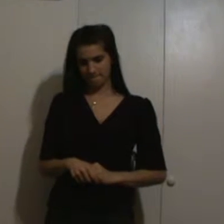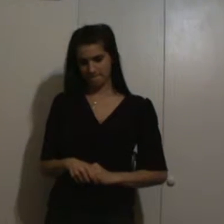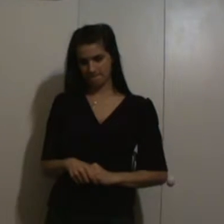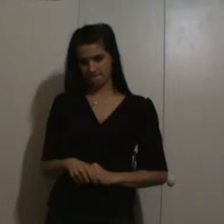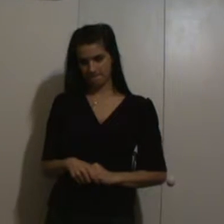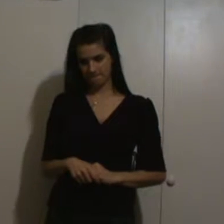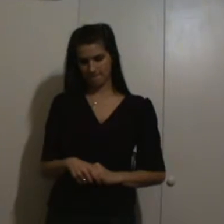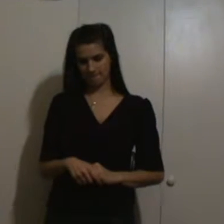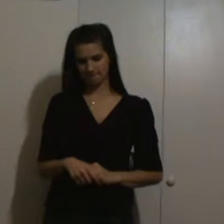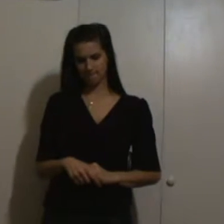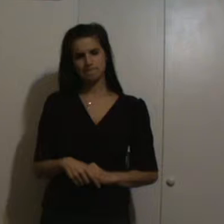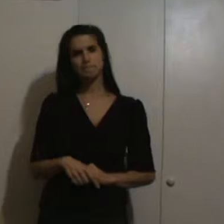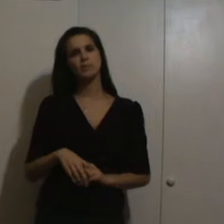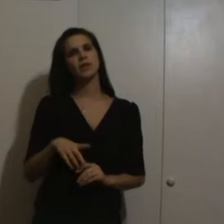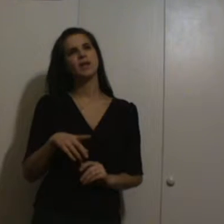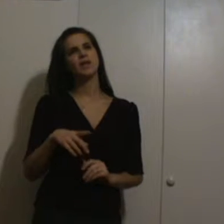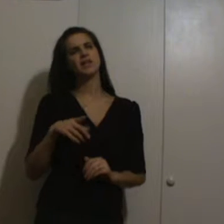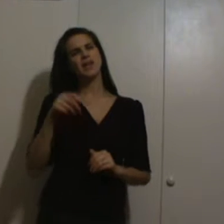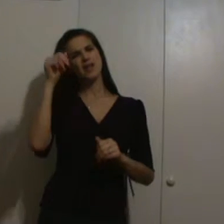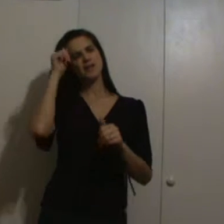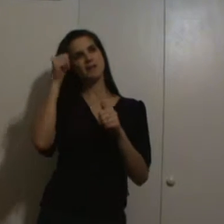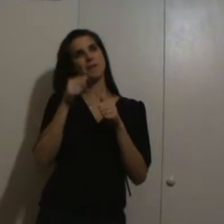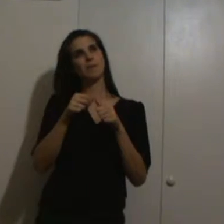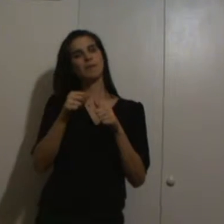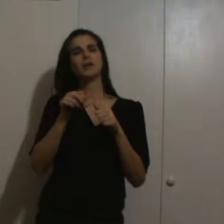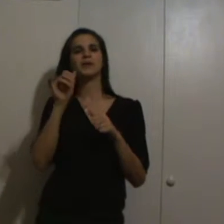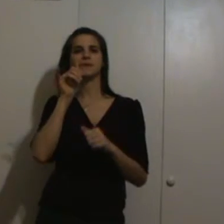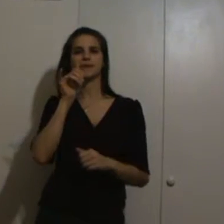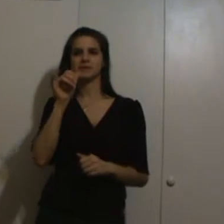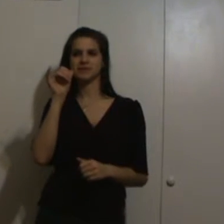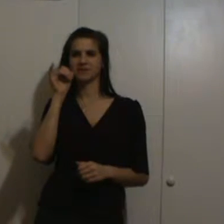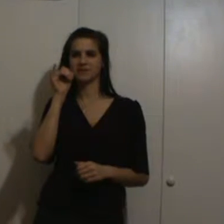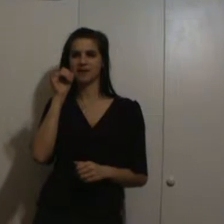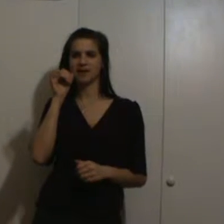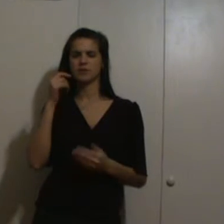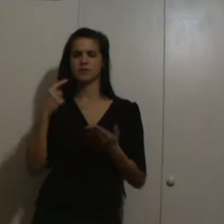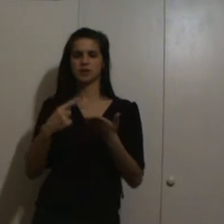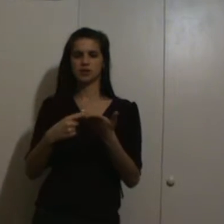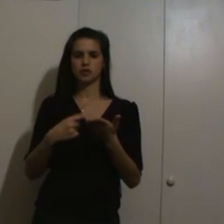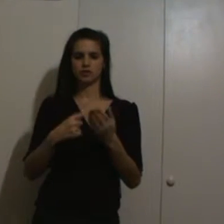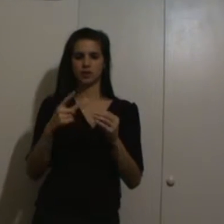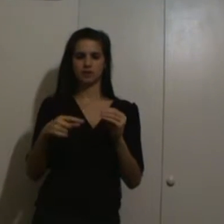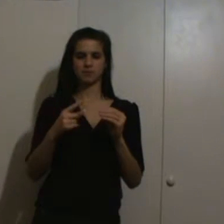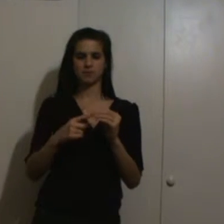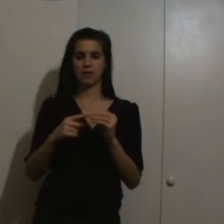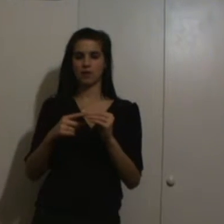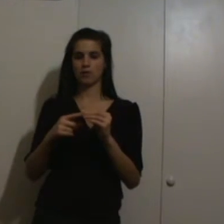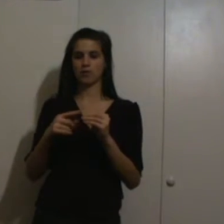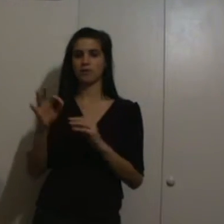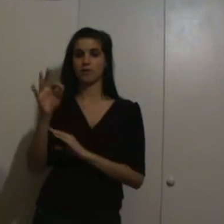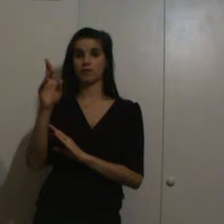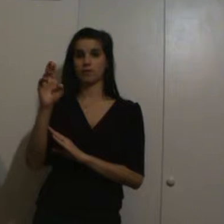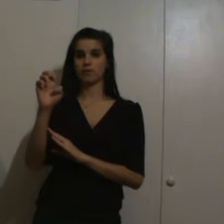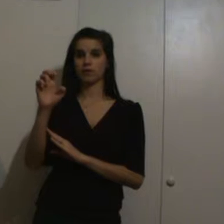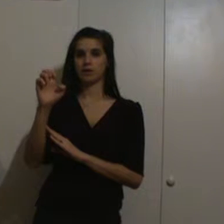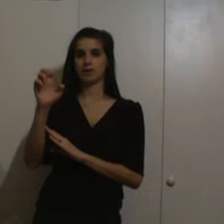Remember what we spoke about yesterday in terms of free enterprise allowing businesses to operate freely